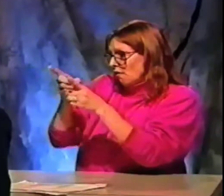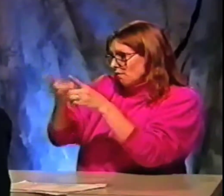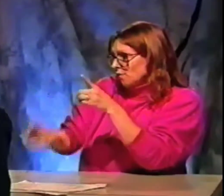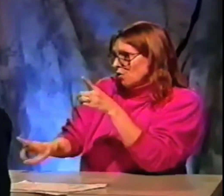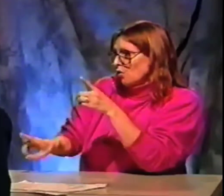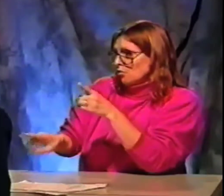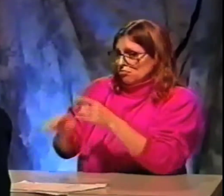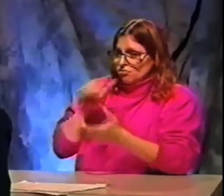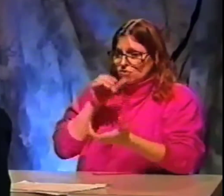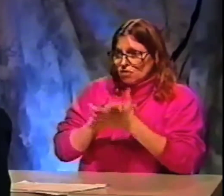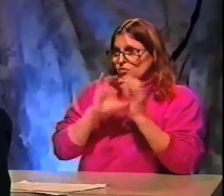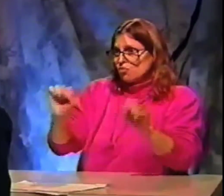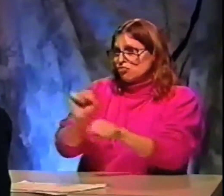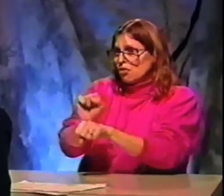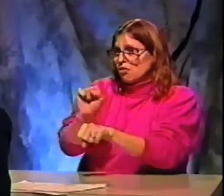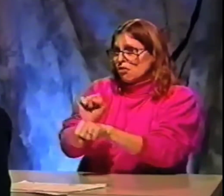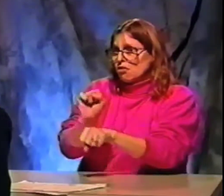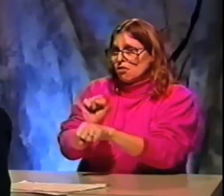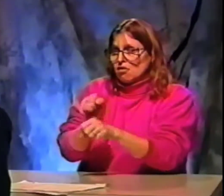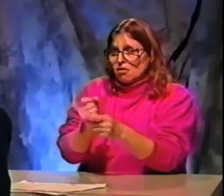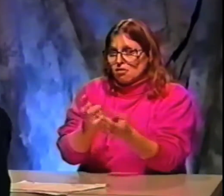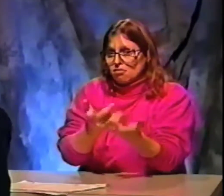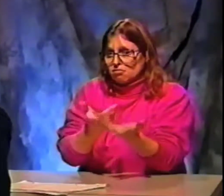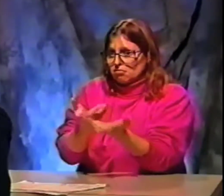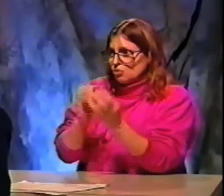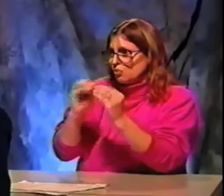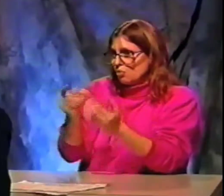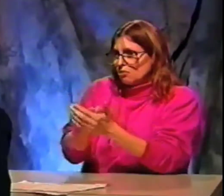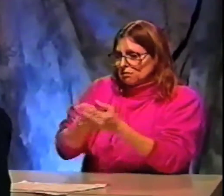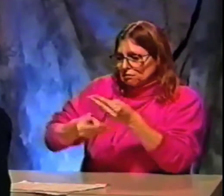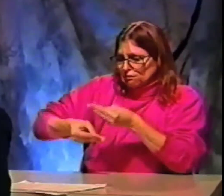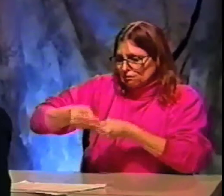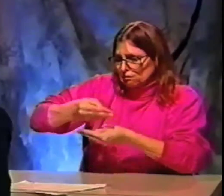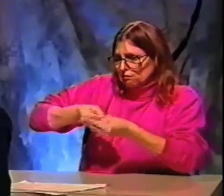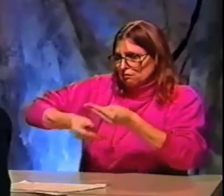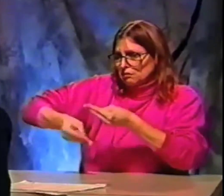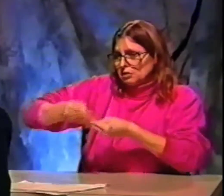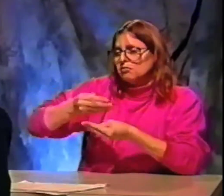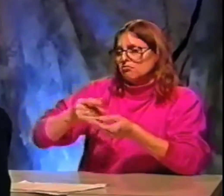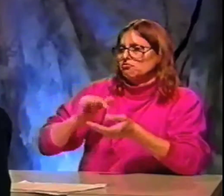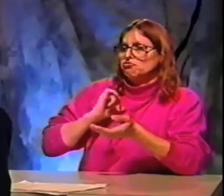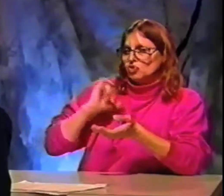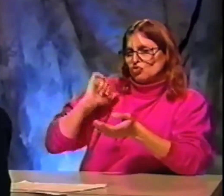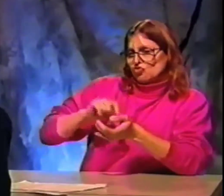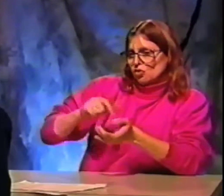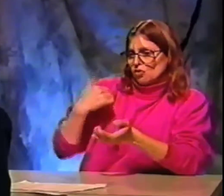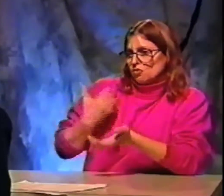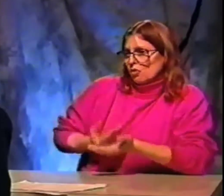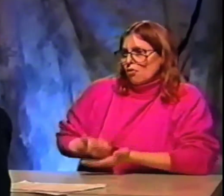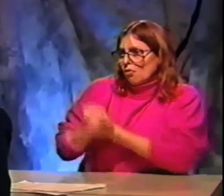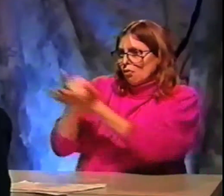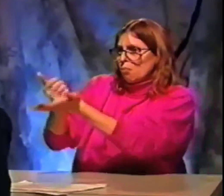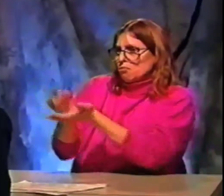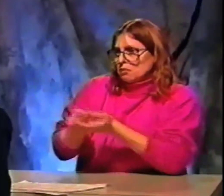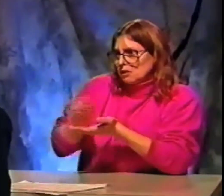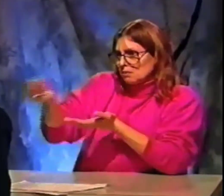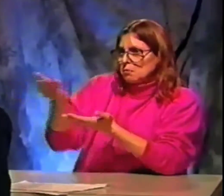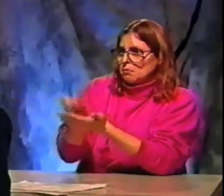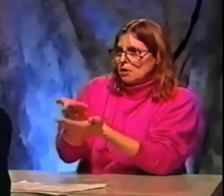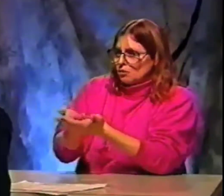Maybe the parents are divorced and only one of them works, and they're really scraping by. One parent has the